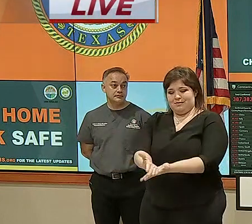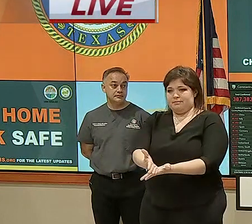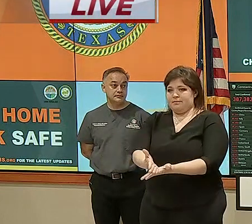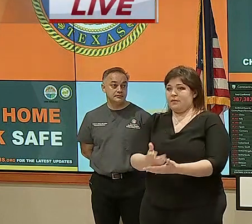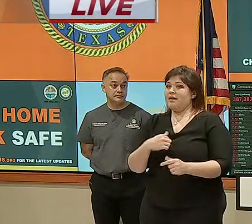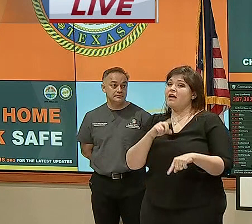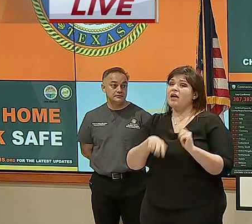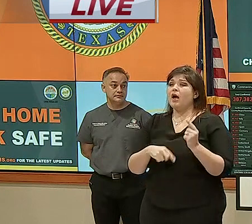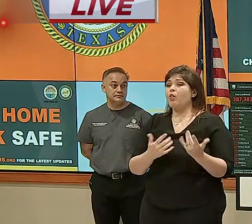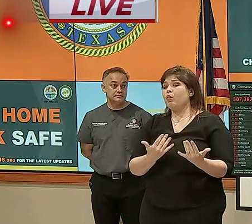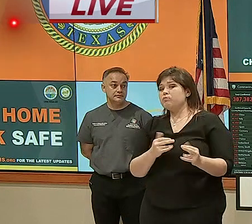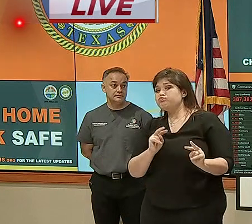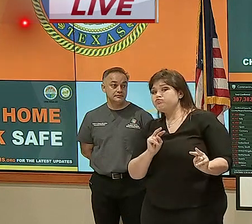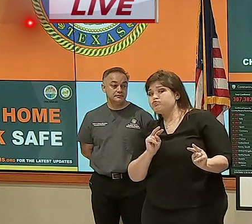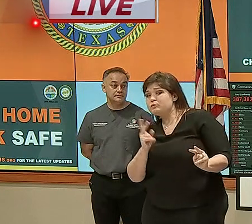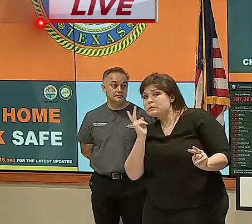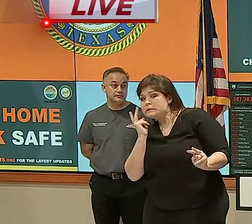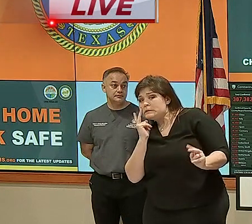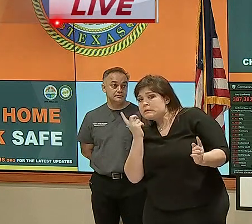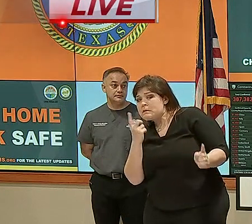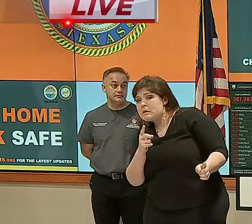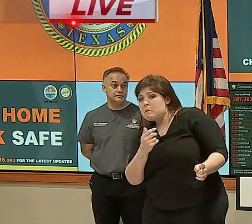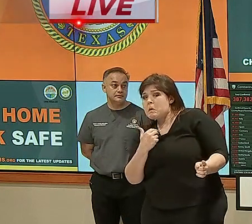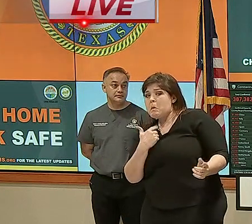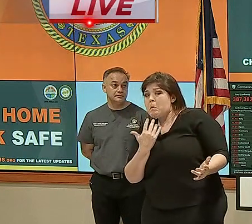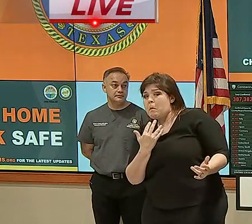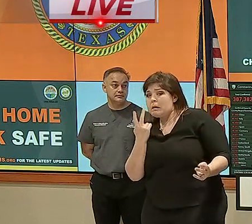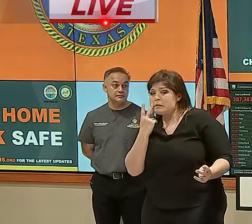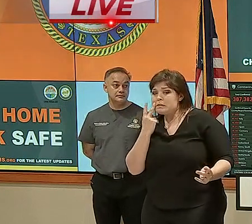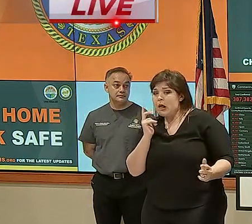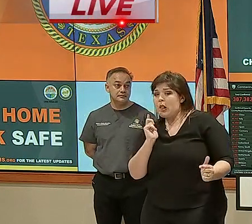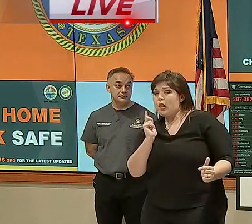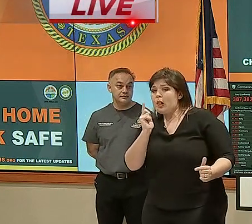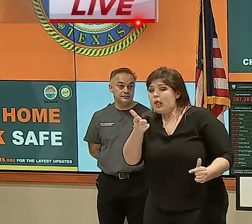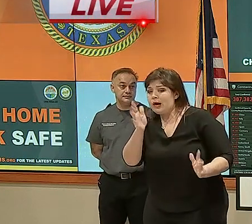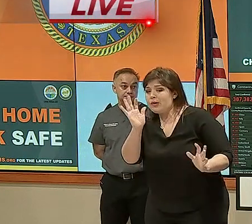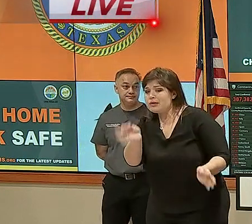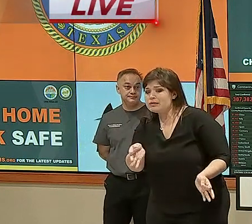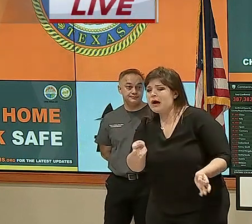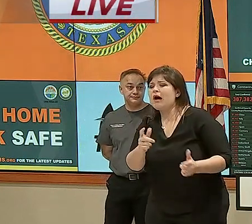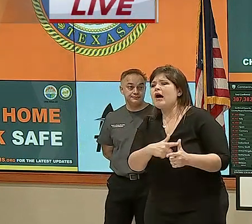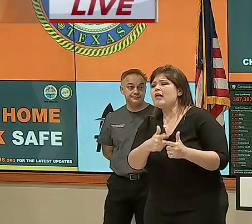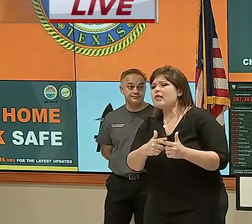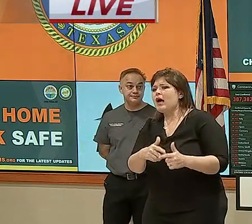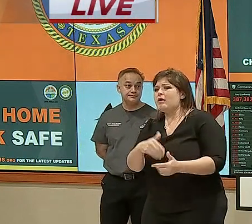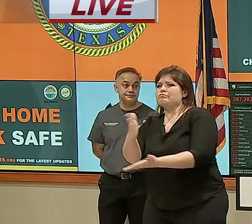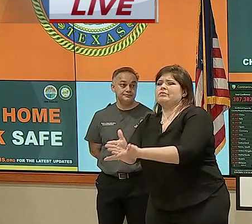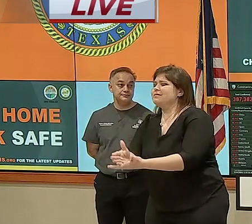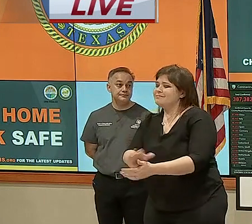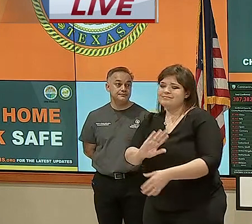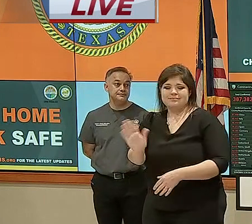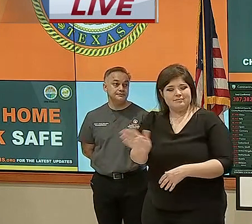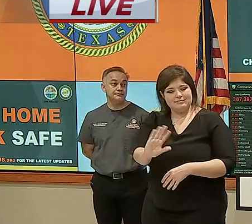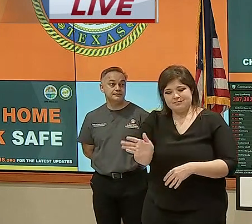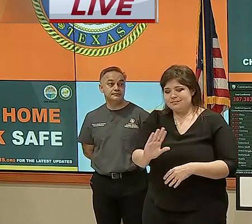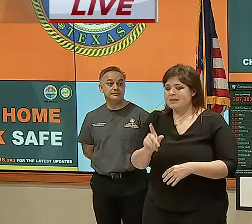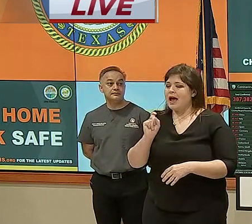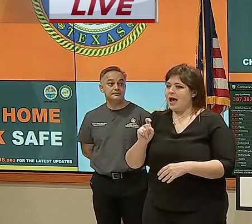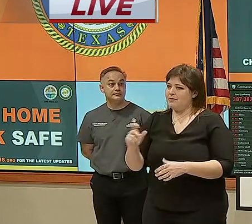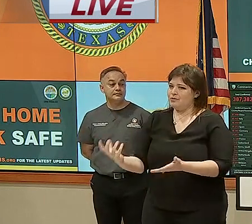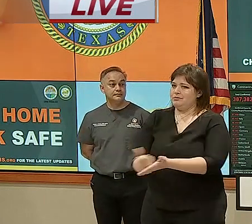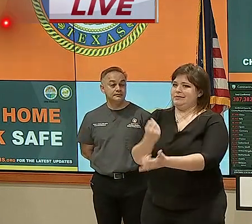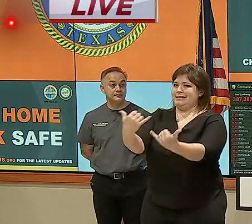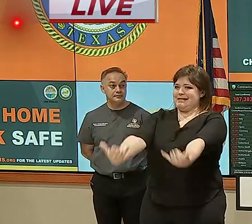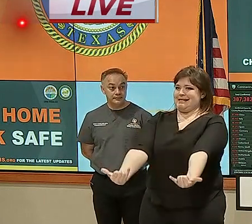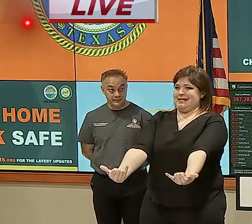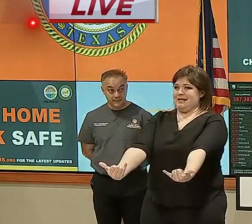waiting 2 weeks down the road and then deciding that this is the time to take these steps. Will it impose